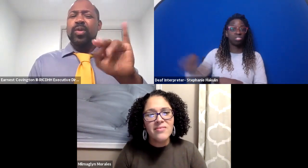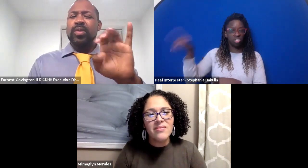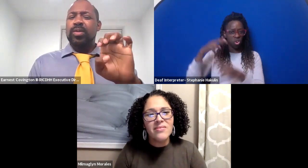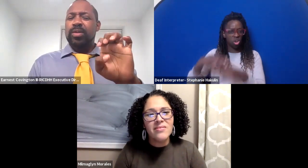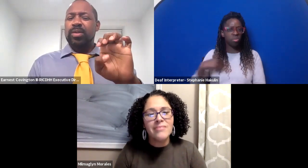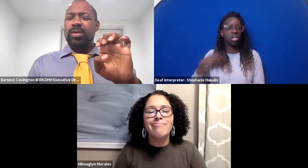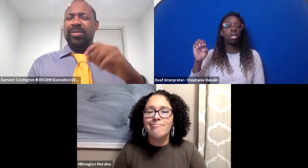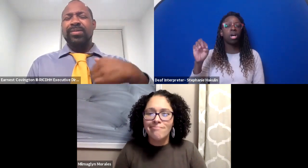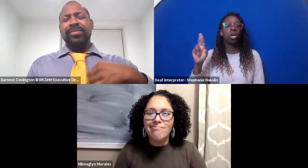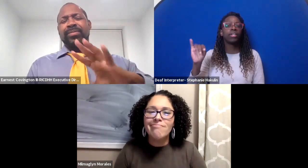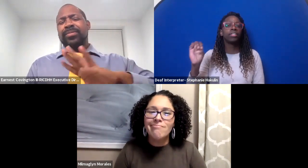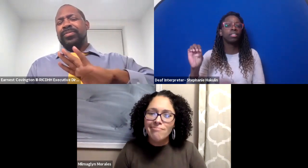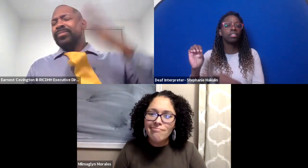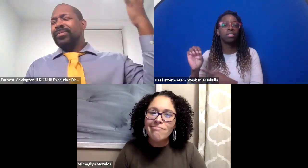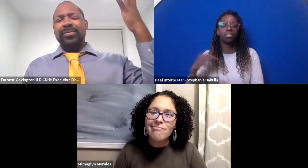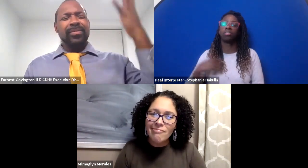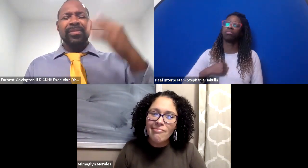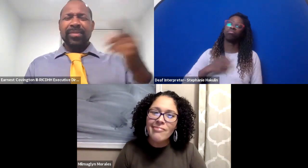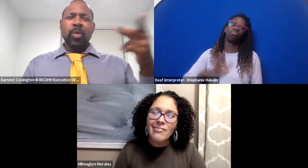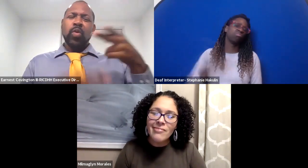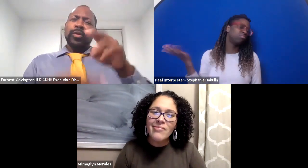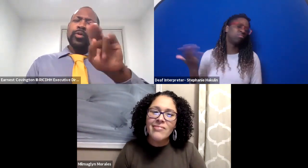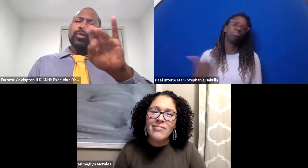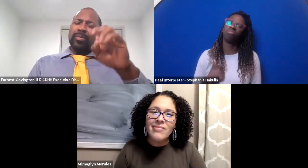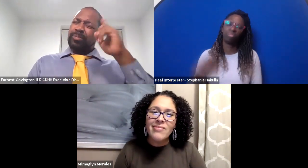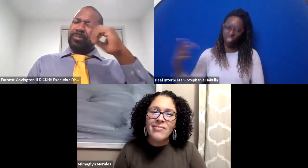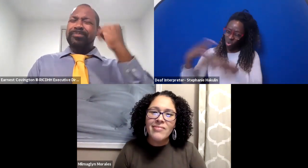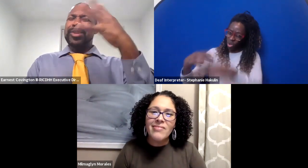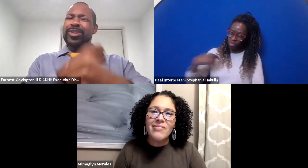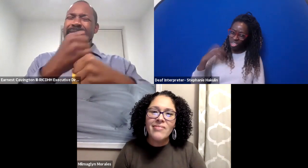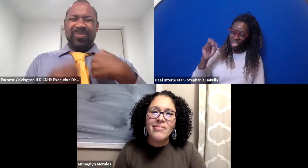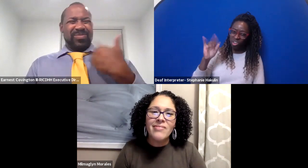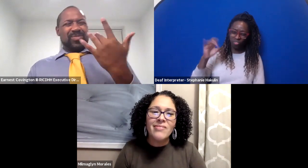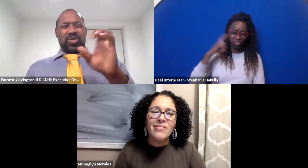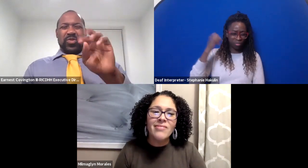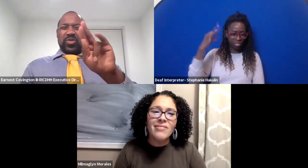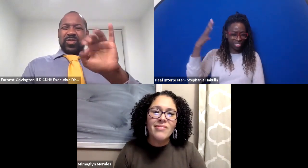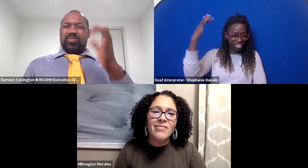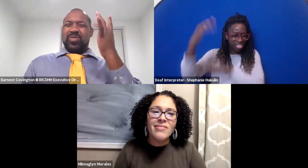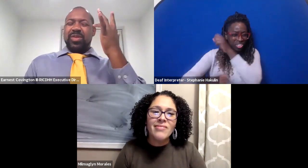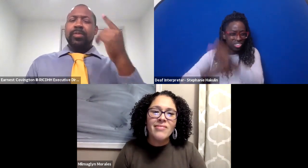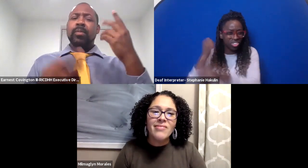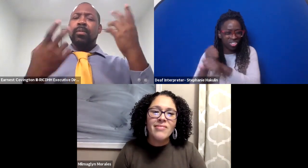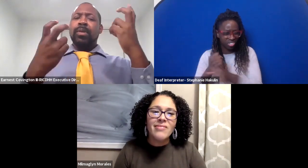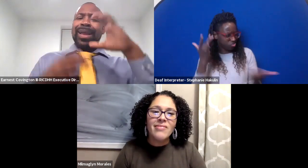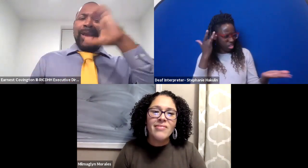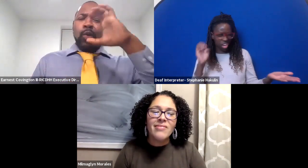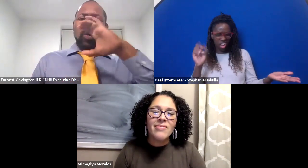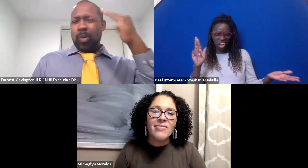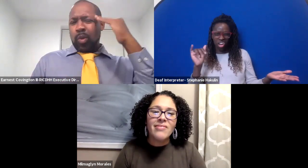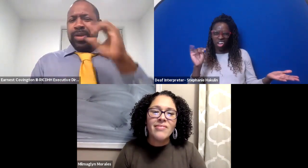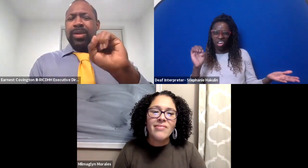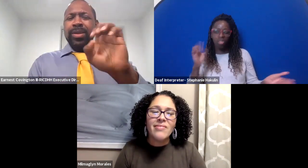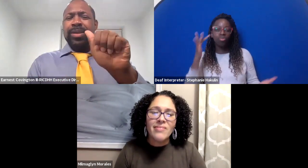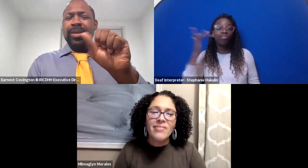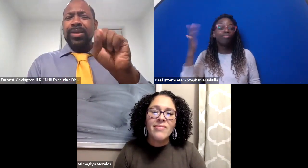Ernest. People would call me Ernie all the time, and I was not thrilled with that name, Ernie. And I went by it for so long, but I